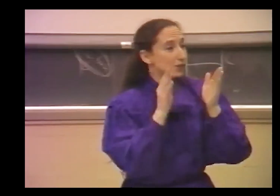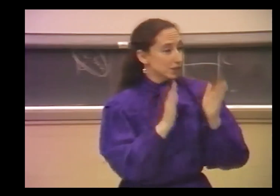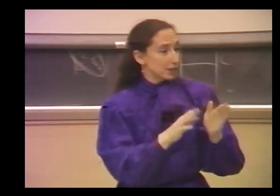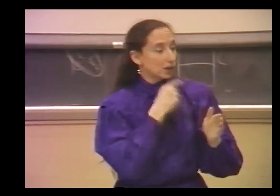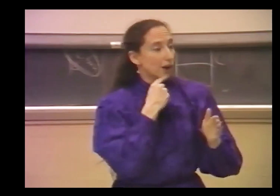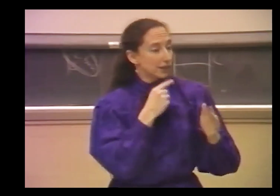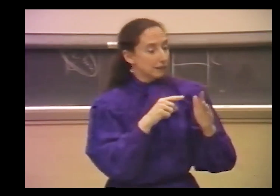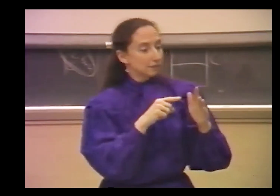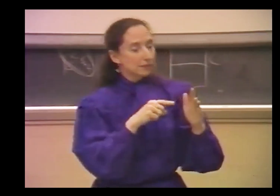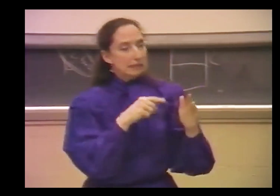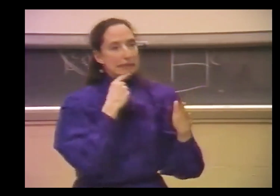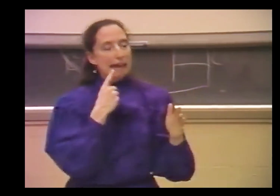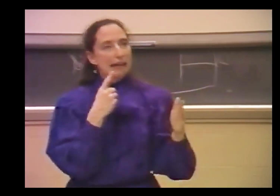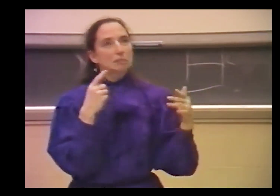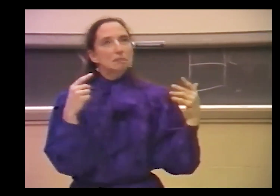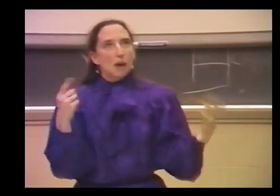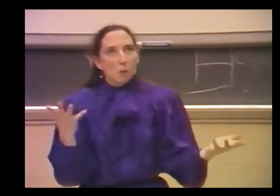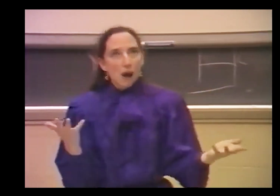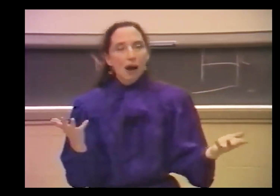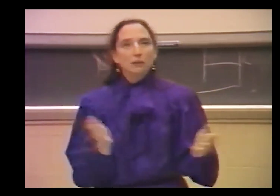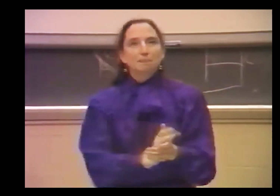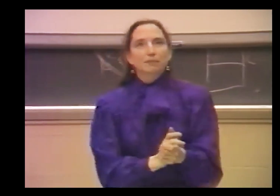researchers started saying, well,